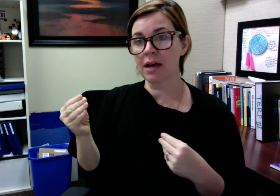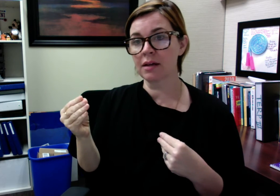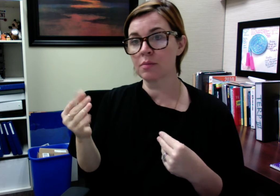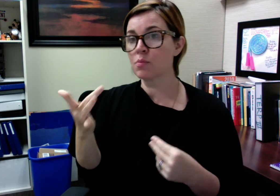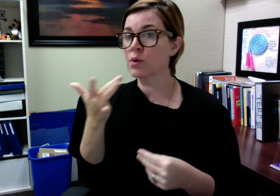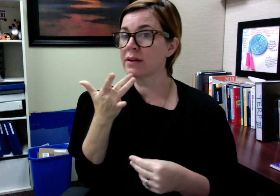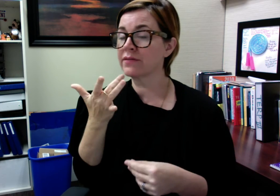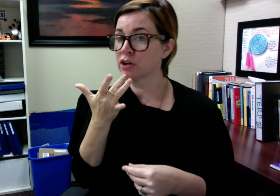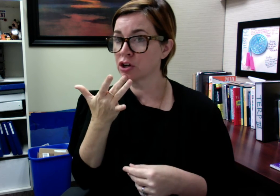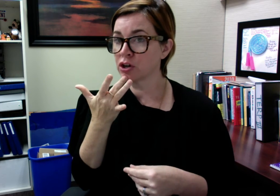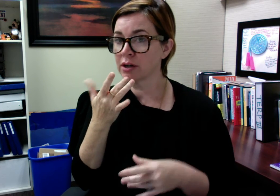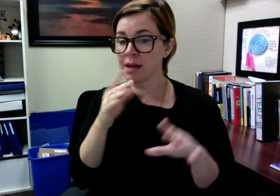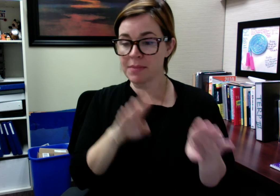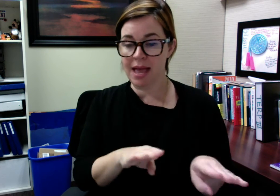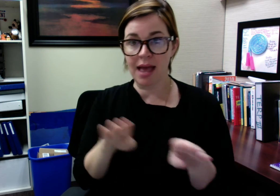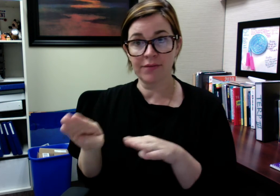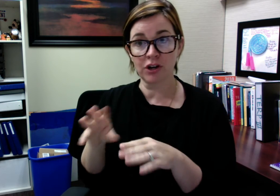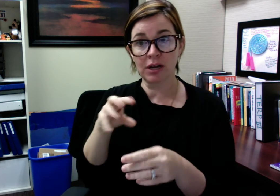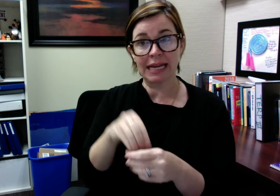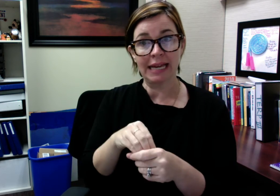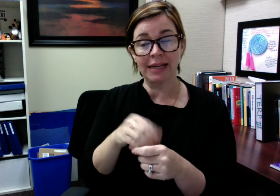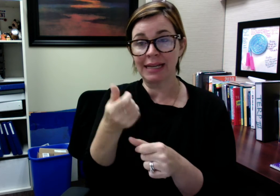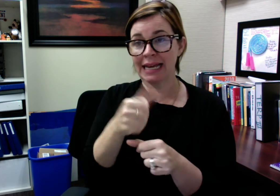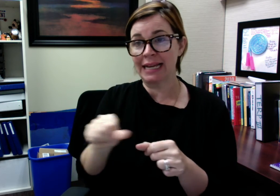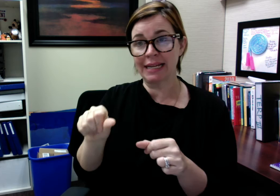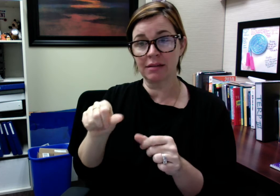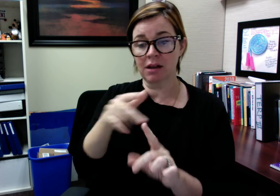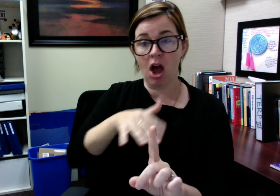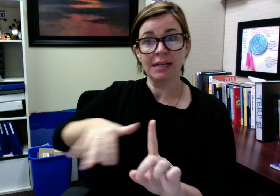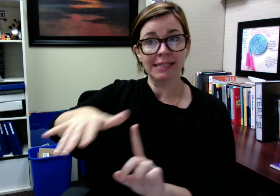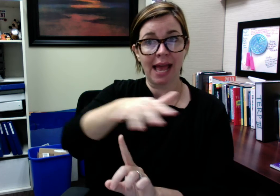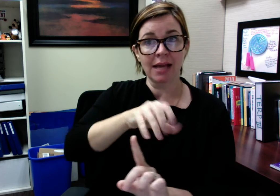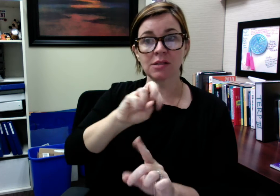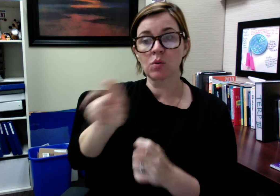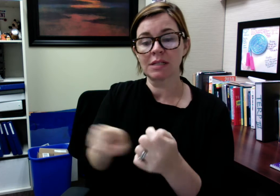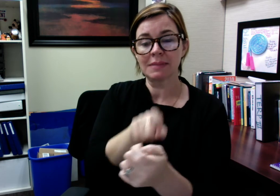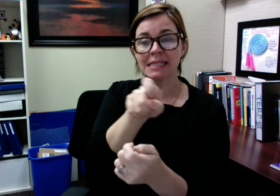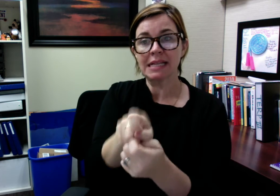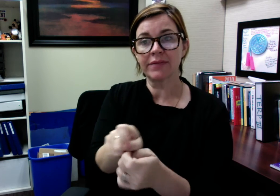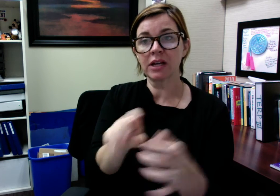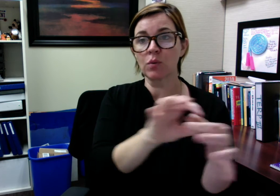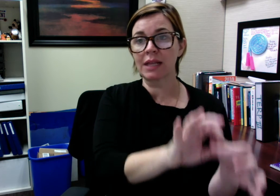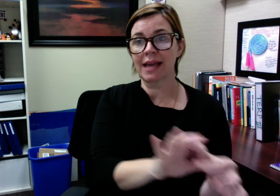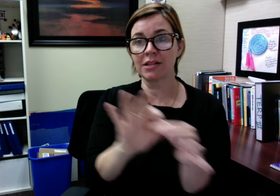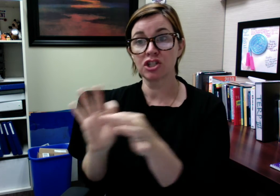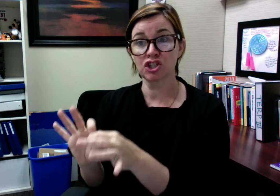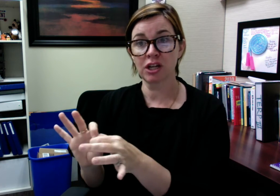context or in a particular relationship. The end.